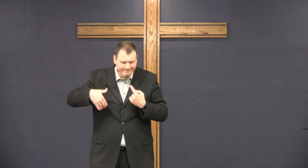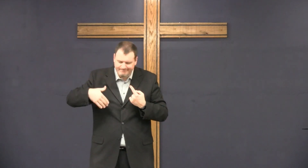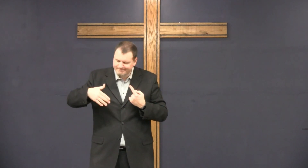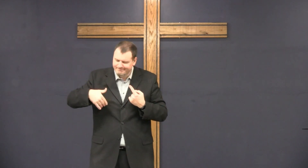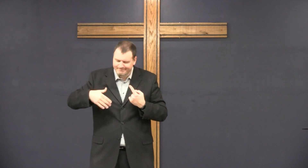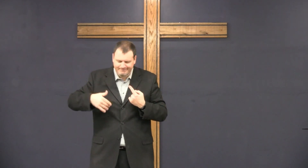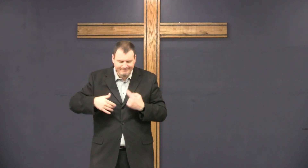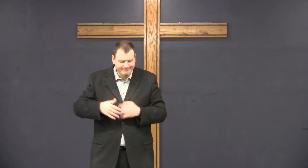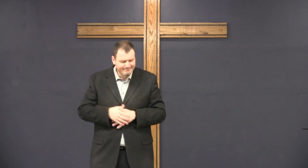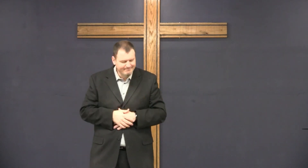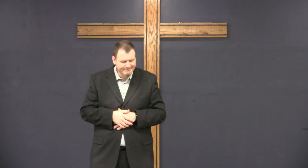They didn't get it.